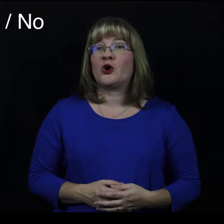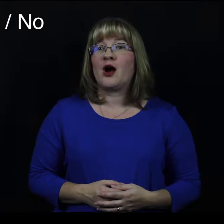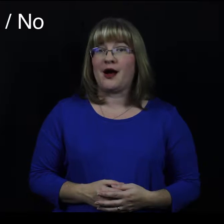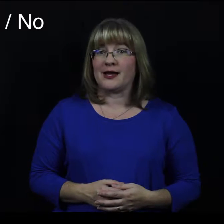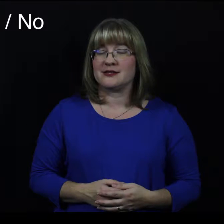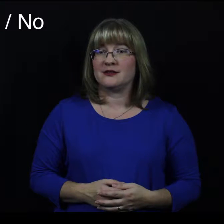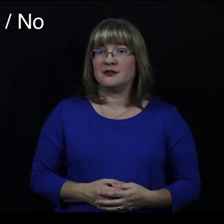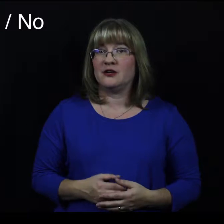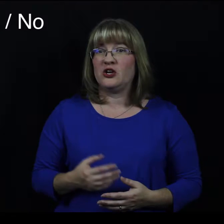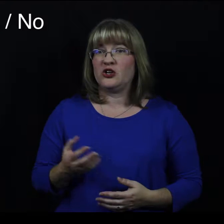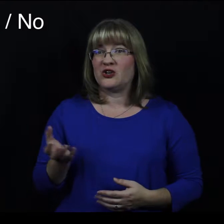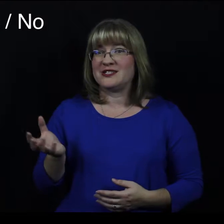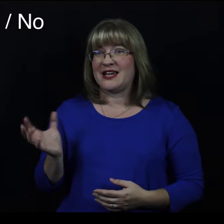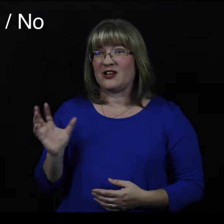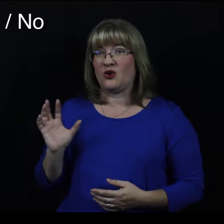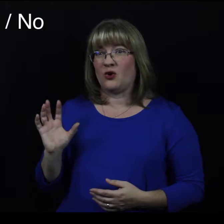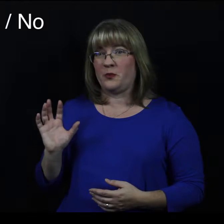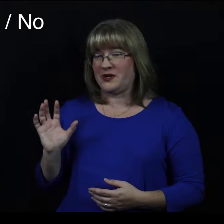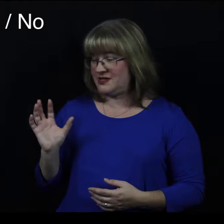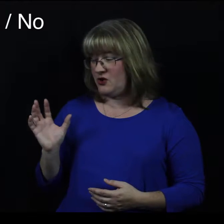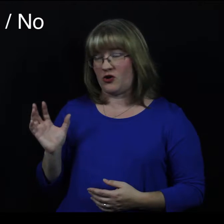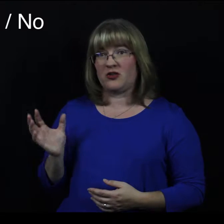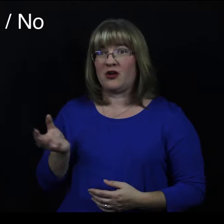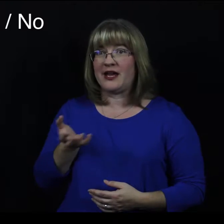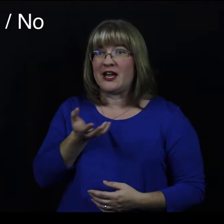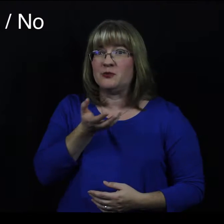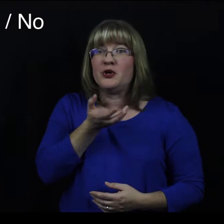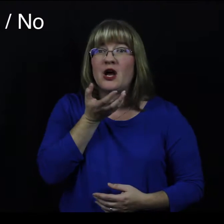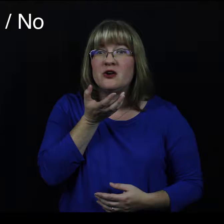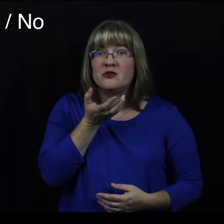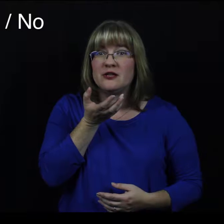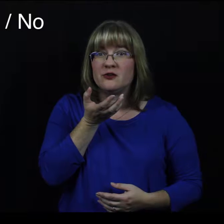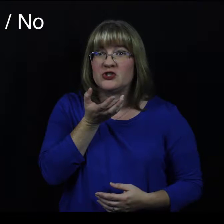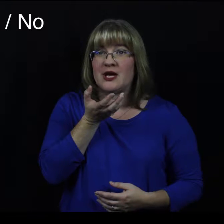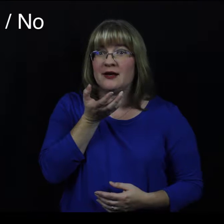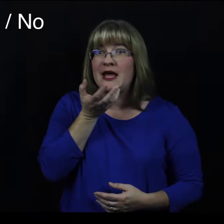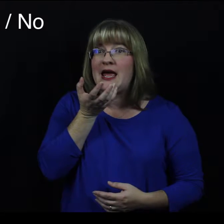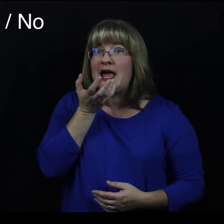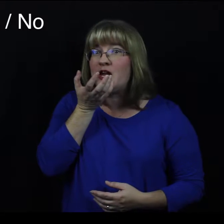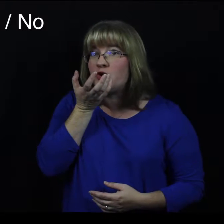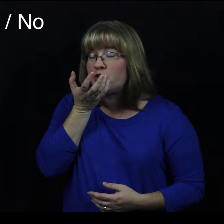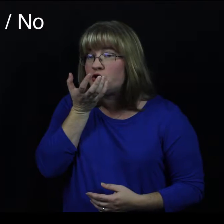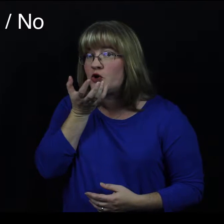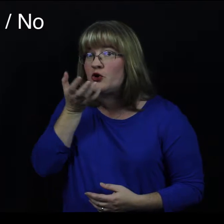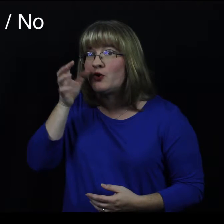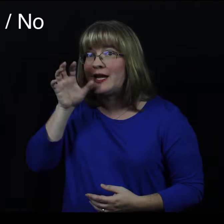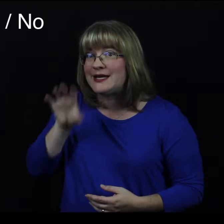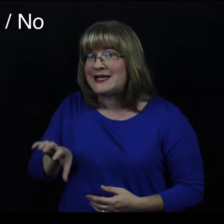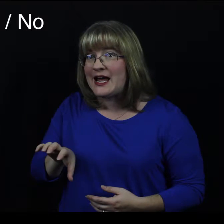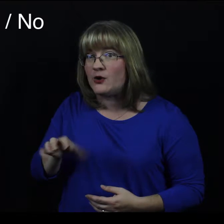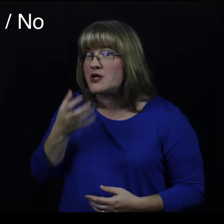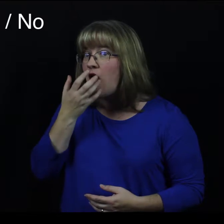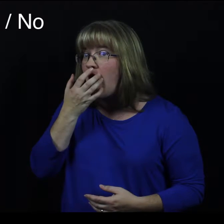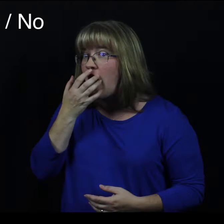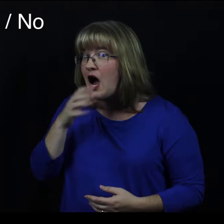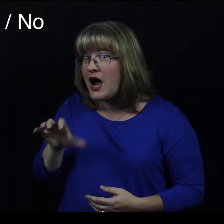For hot, you're going to take an open C or a claw hand, put it underneath your chin, and you're going to turn your hand out.